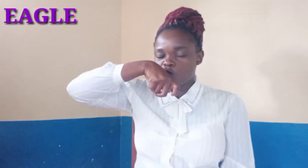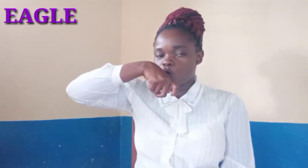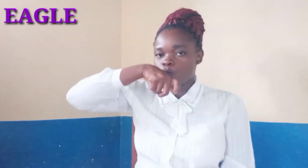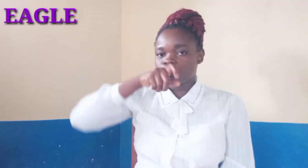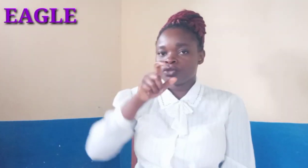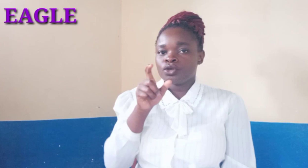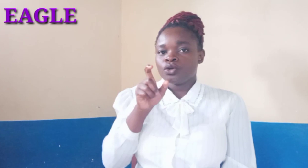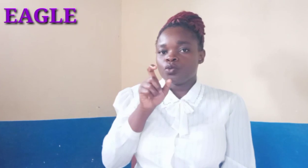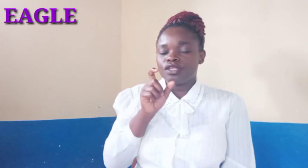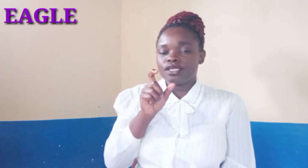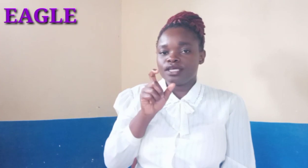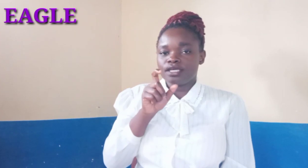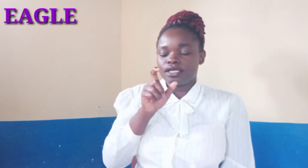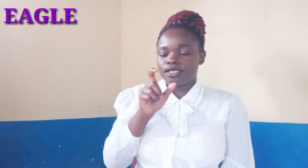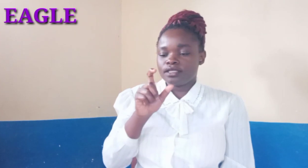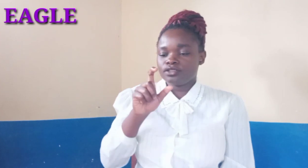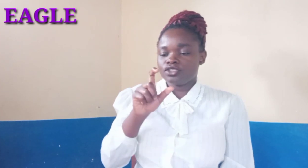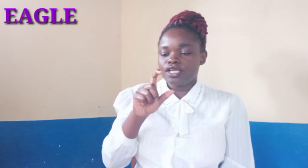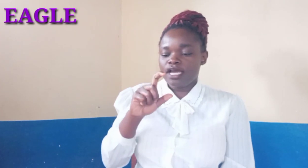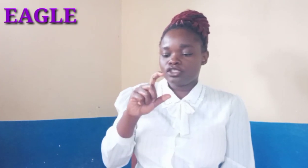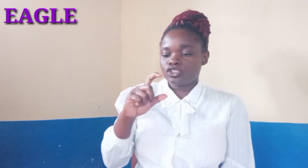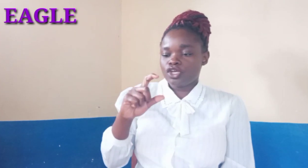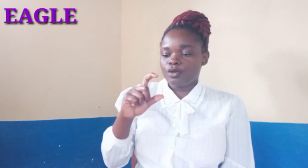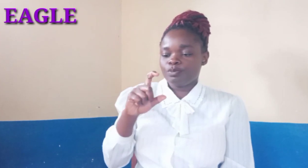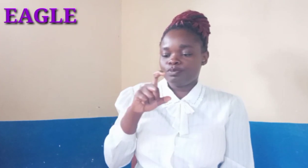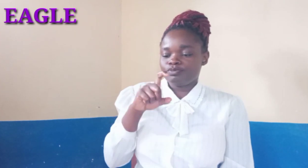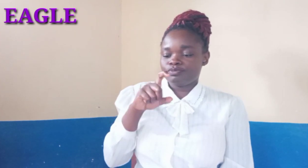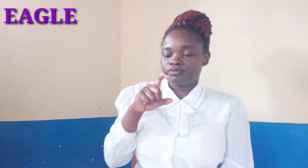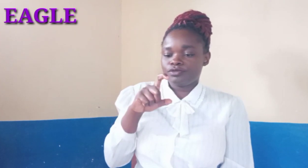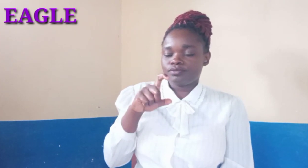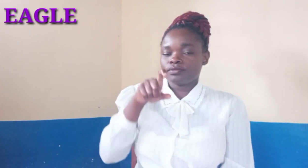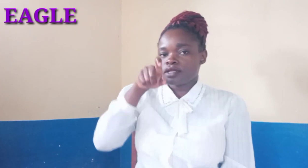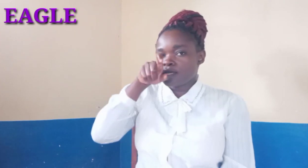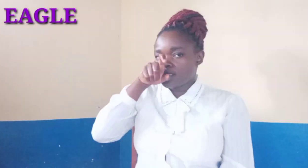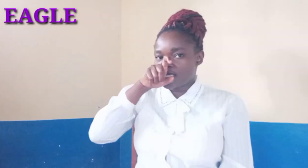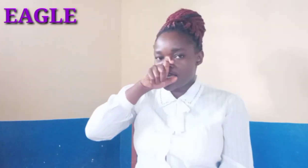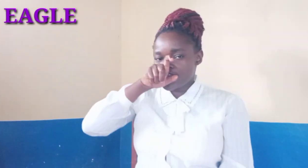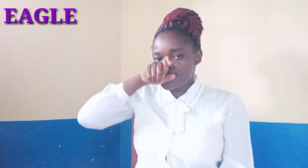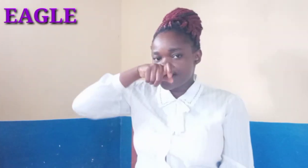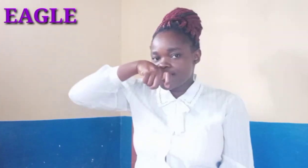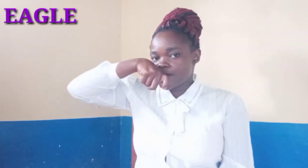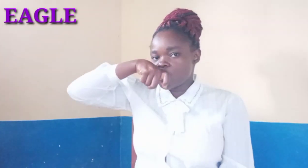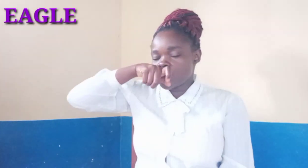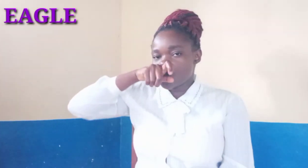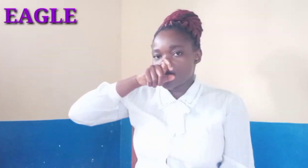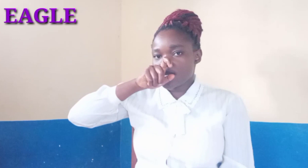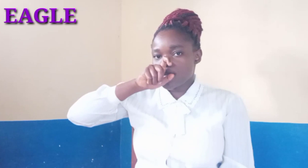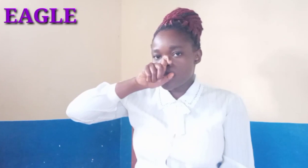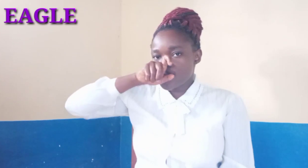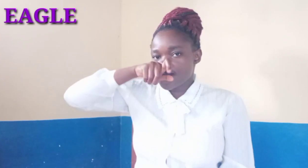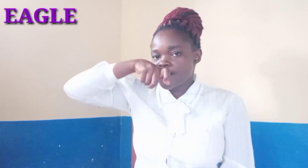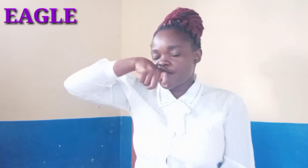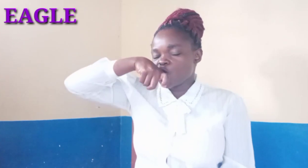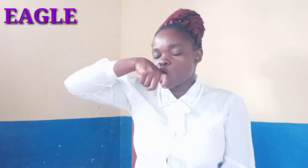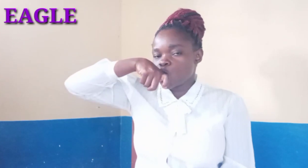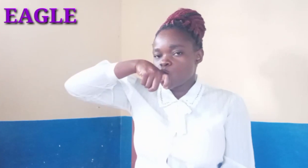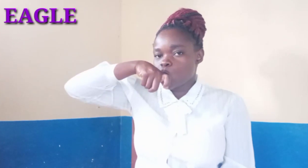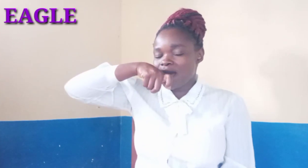Eagle, with the G hand shape, then eagle, eagle,